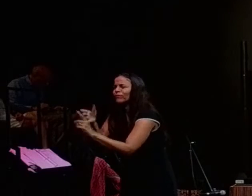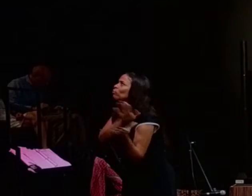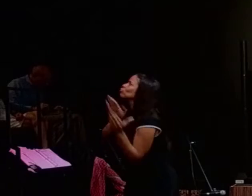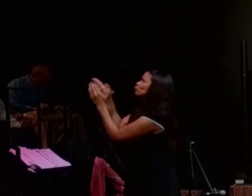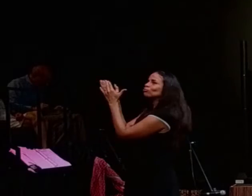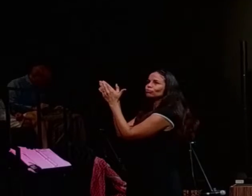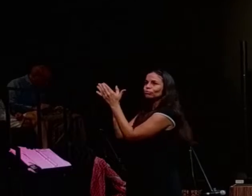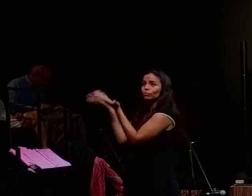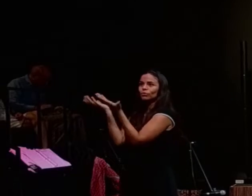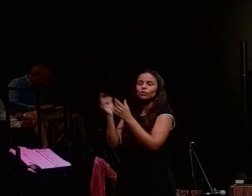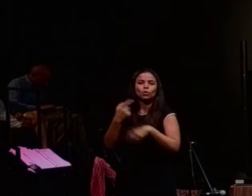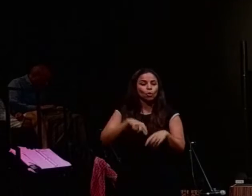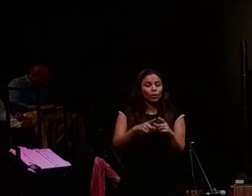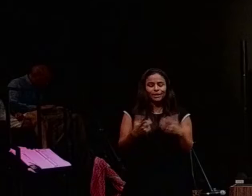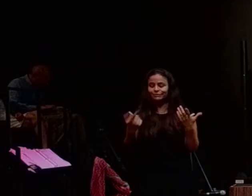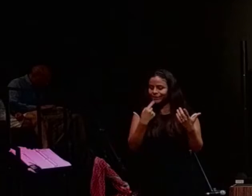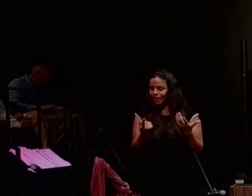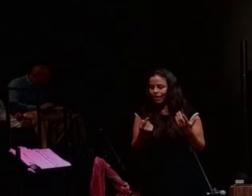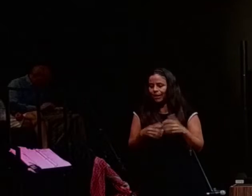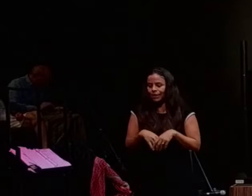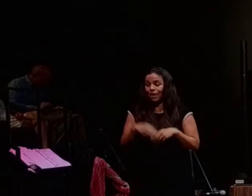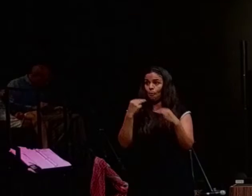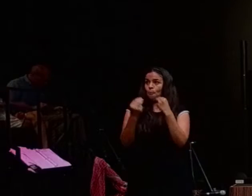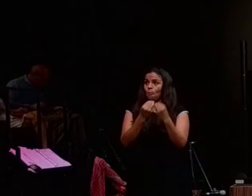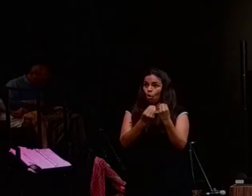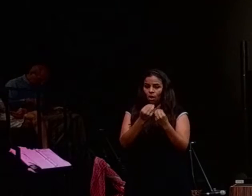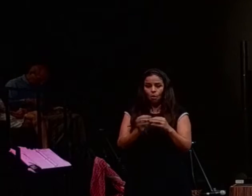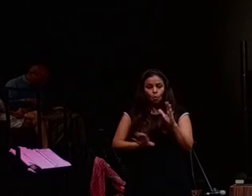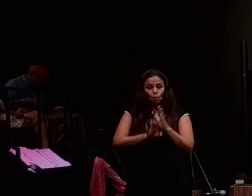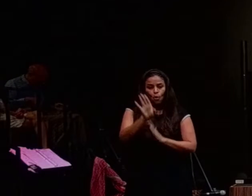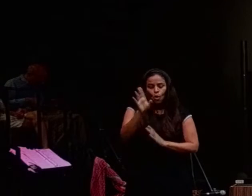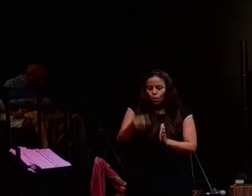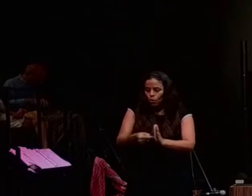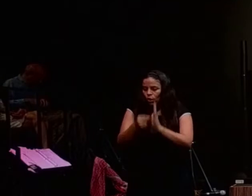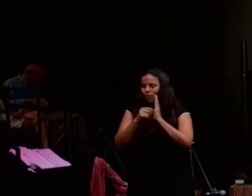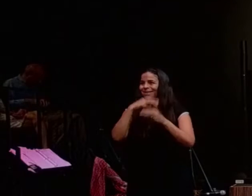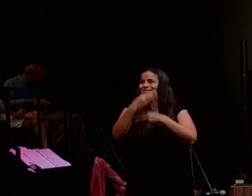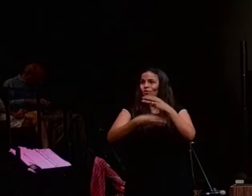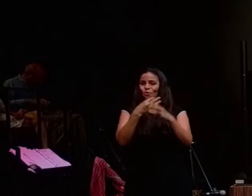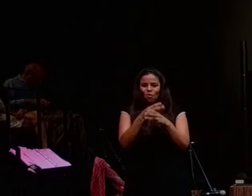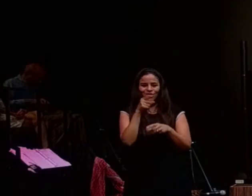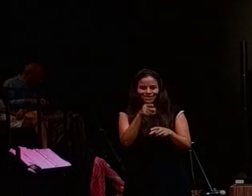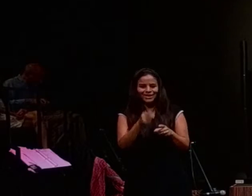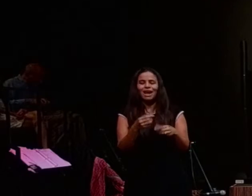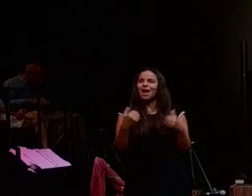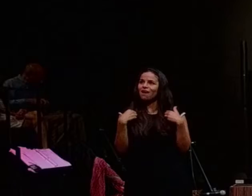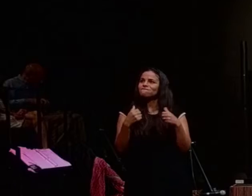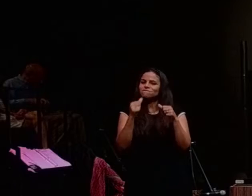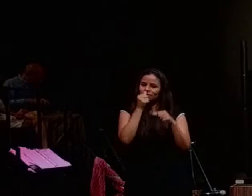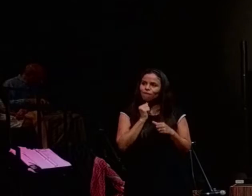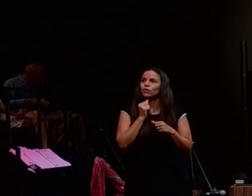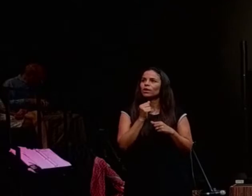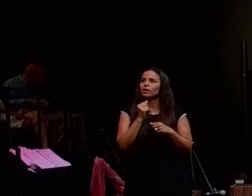that meaningful moral and spiritual growth as human beings requires a world where some suffering exists.